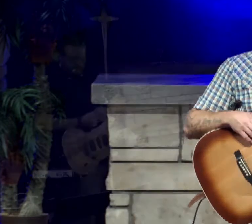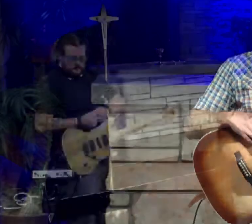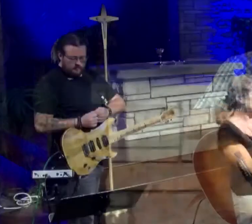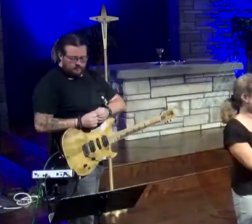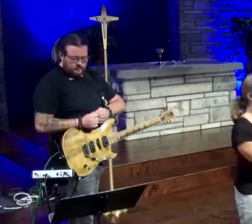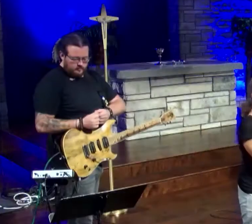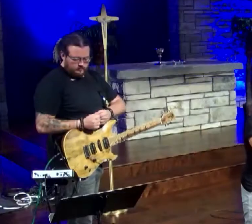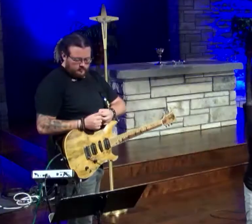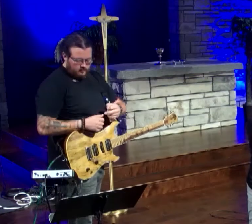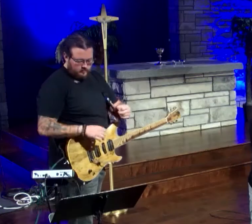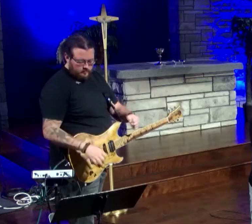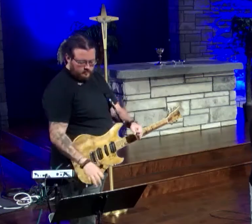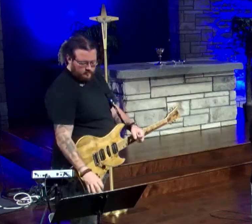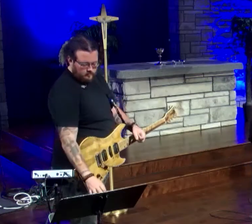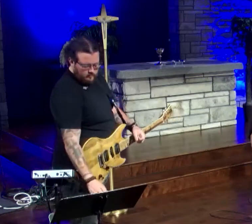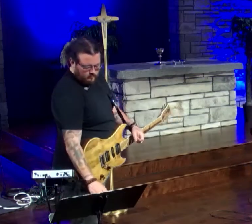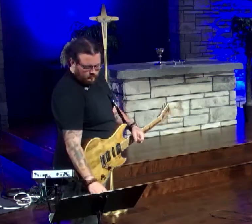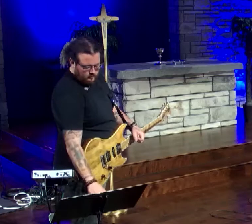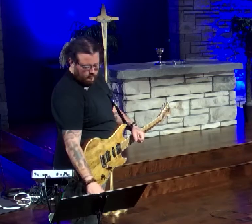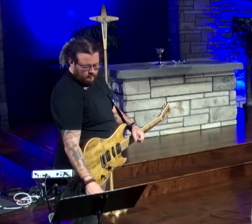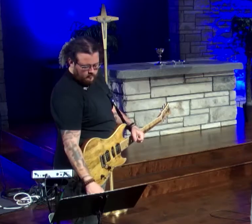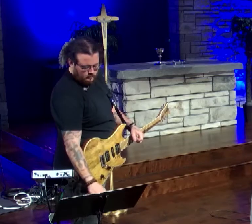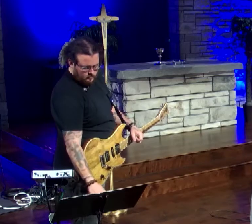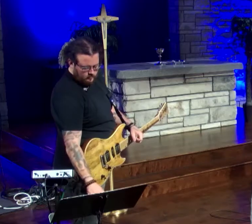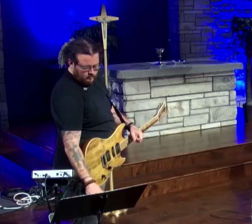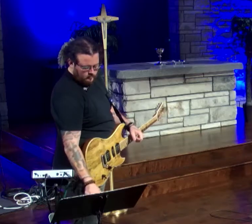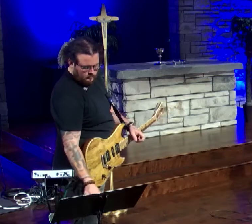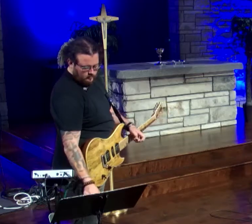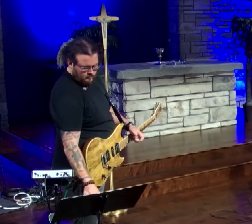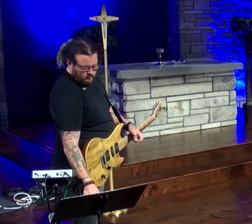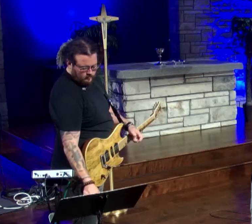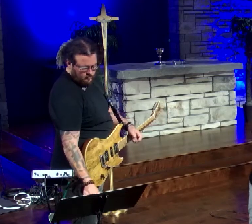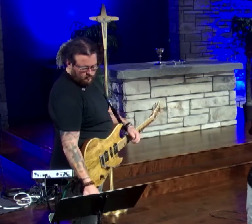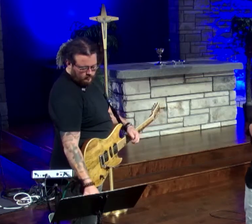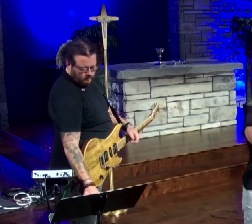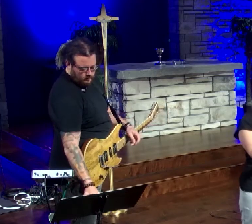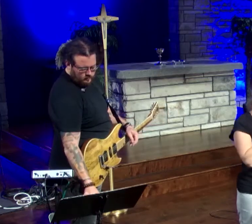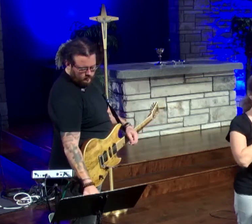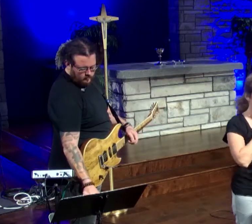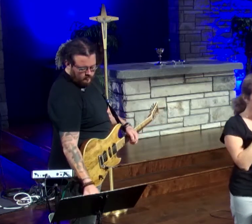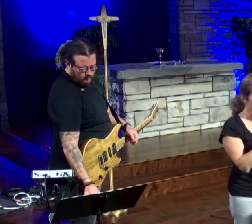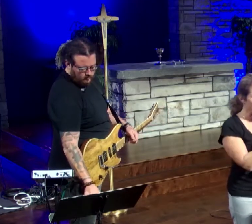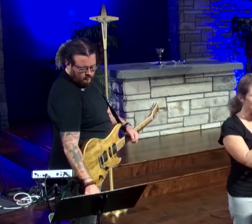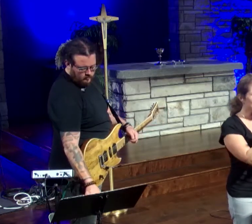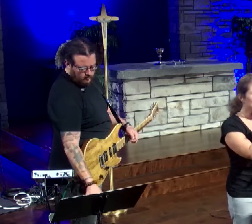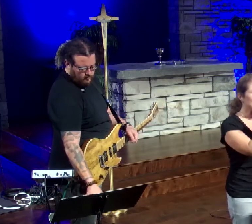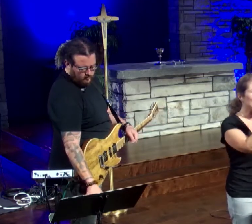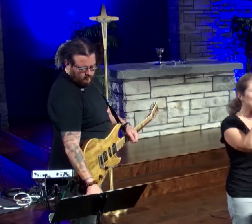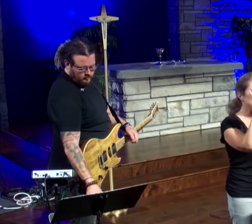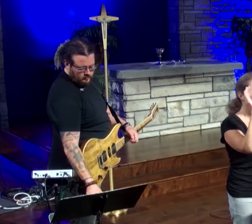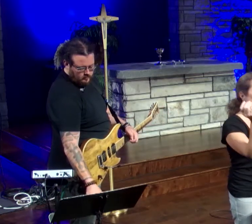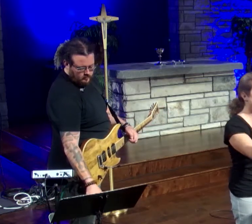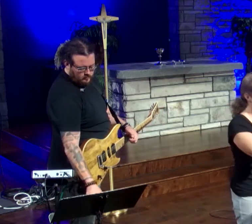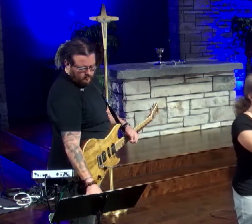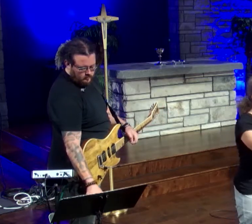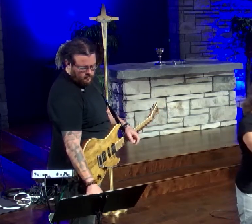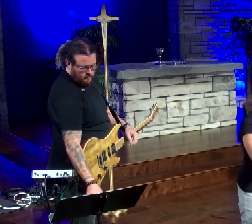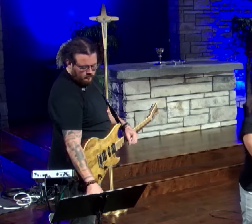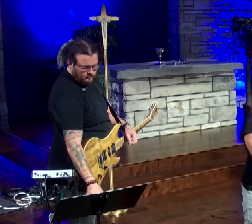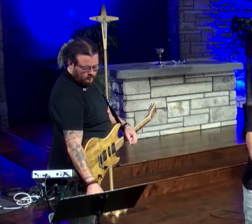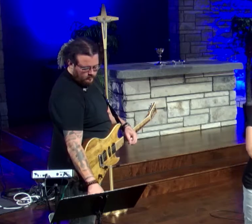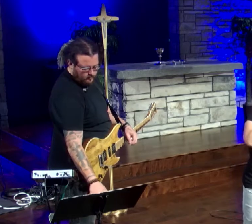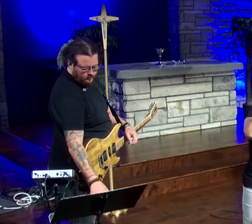name, sing like never before, oh my soul,